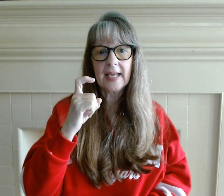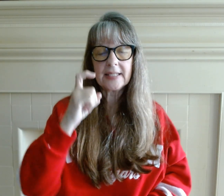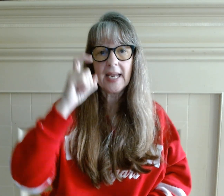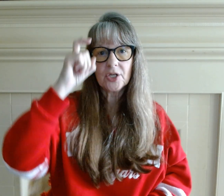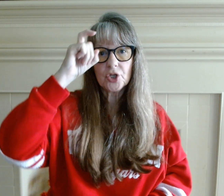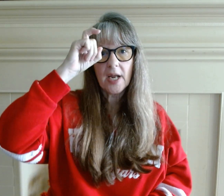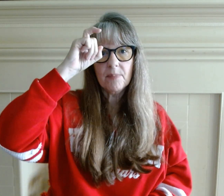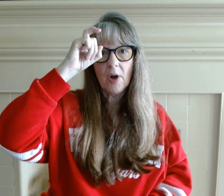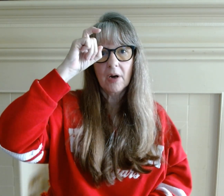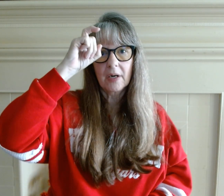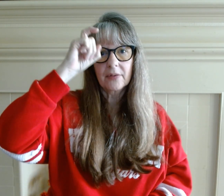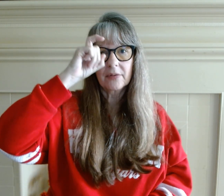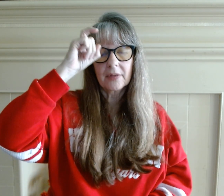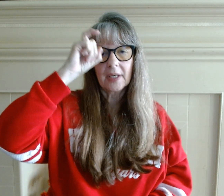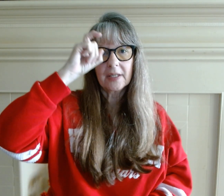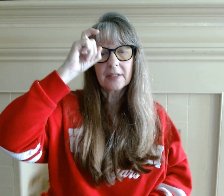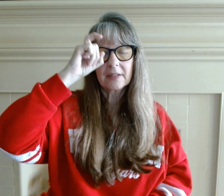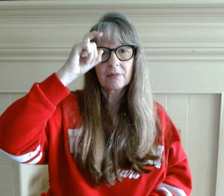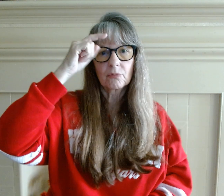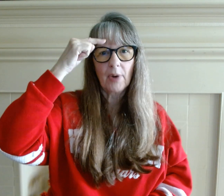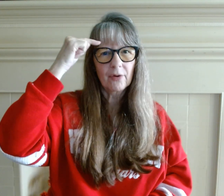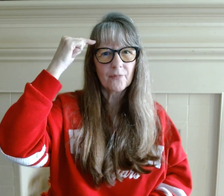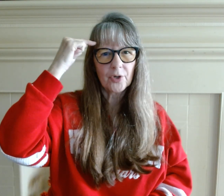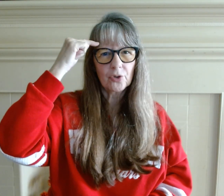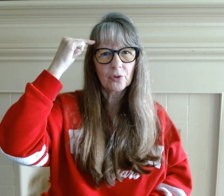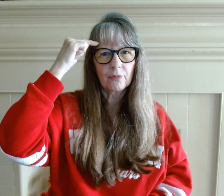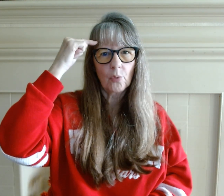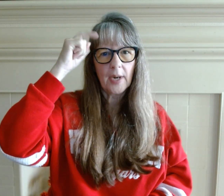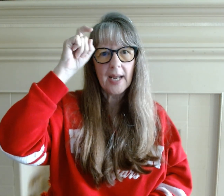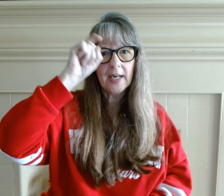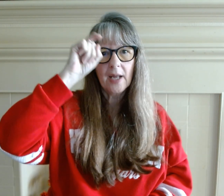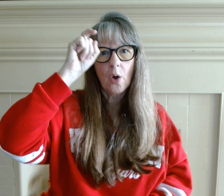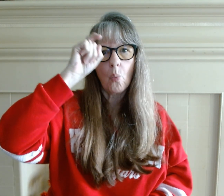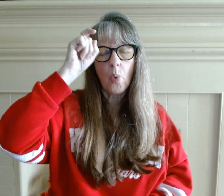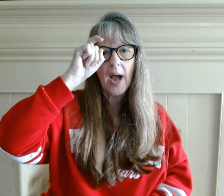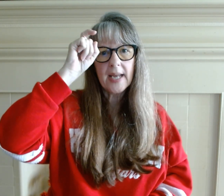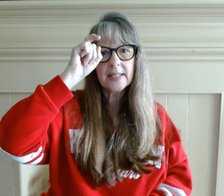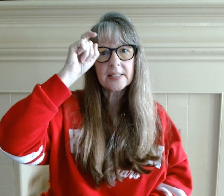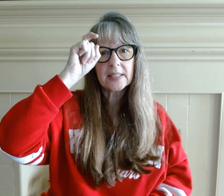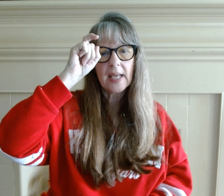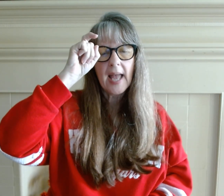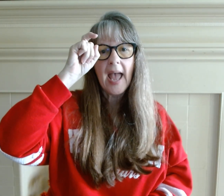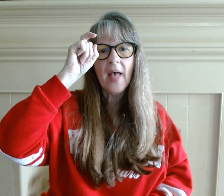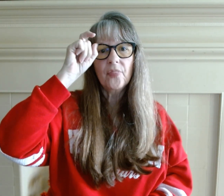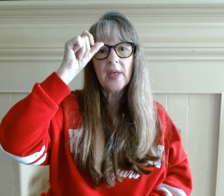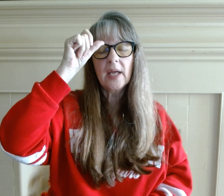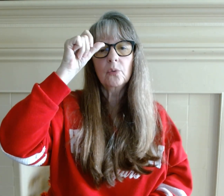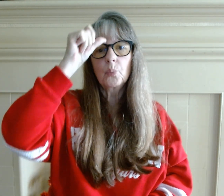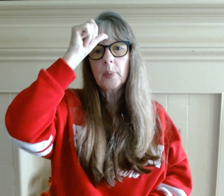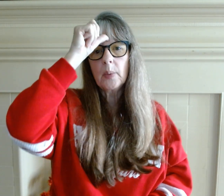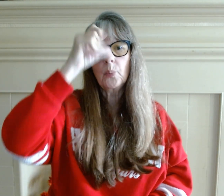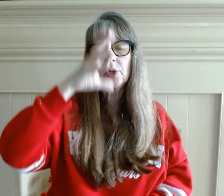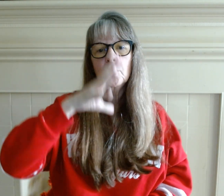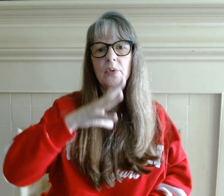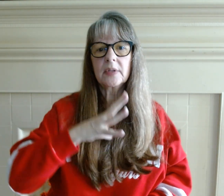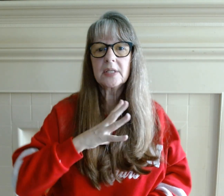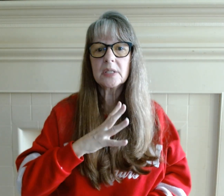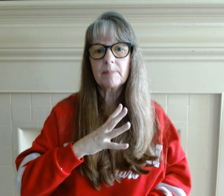hand shape on the right here in front of your forehead. Wise. And then this is